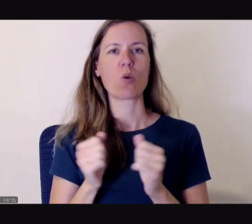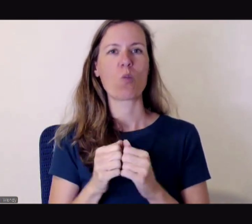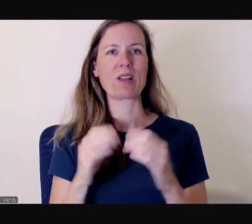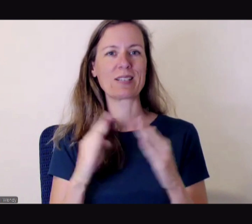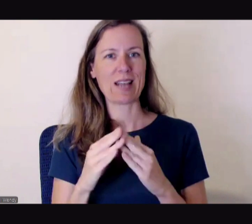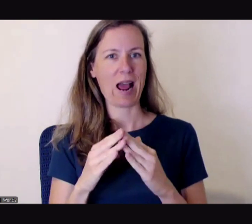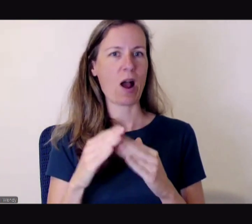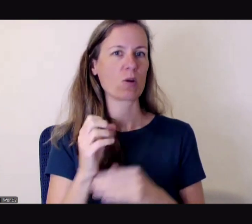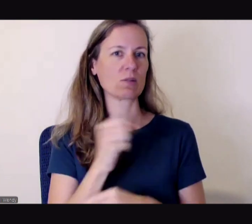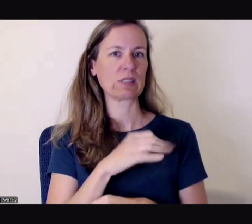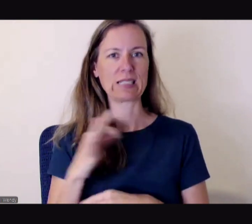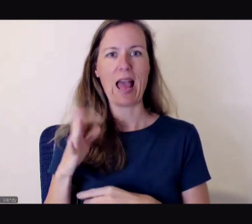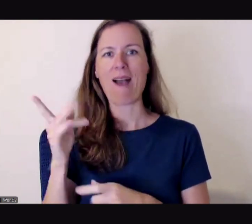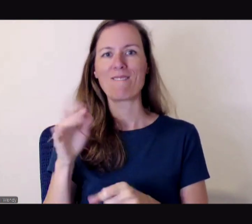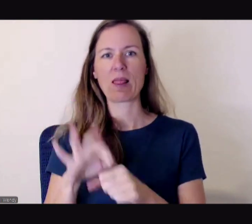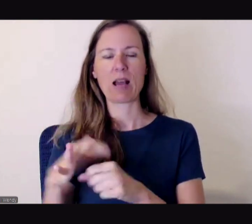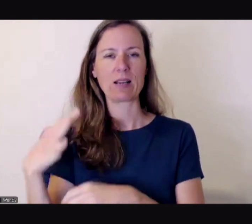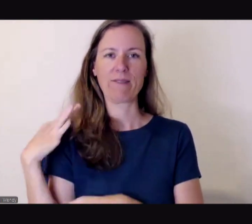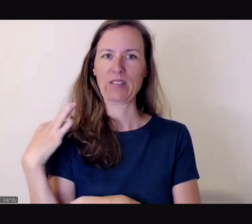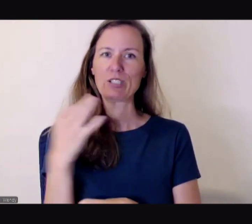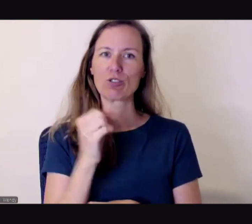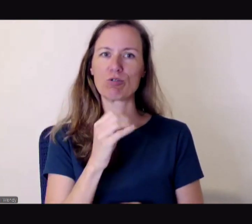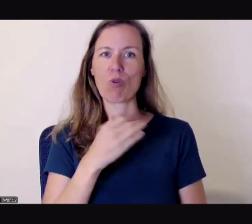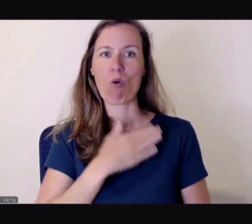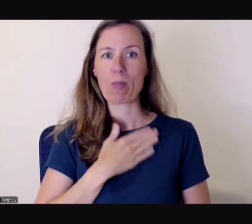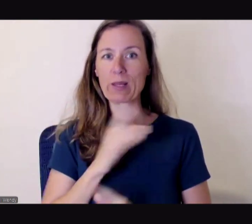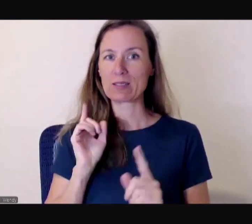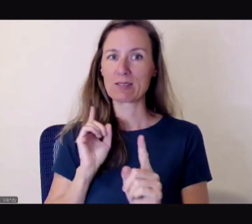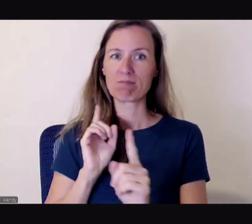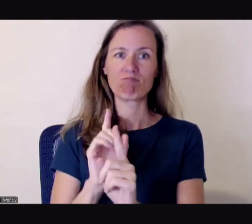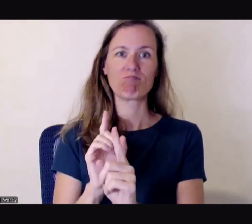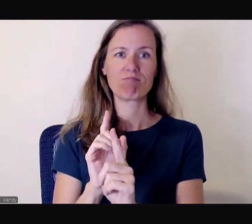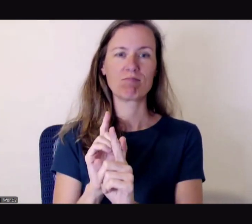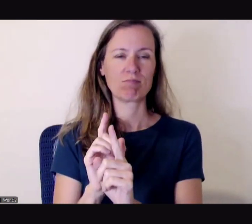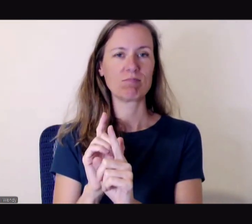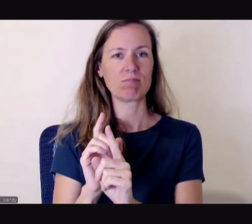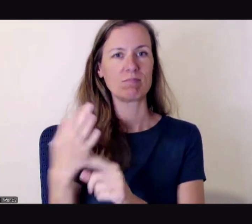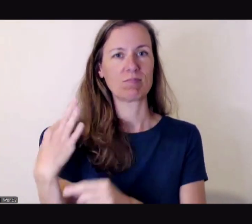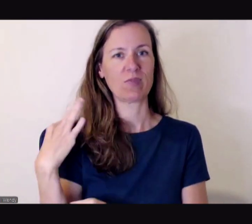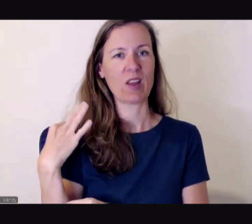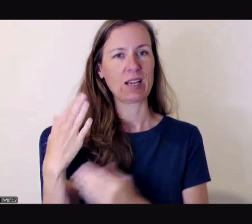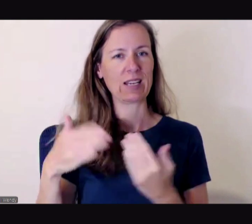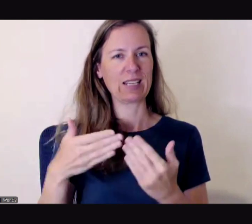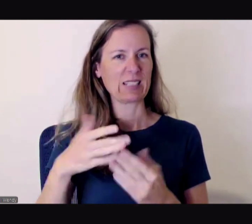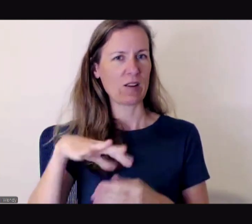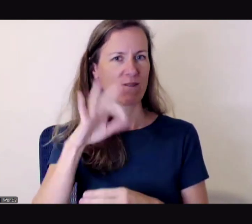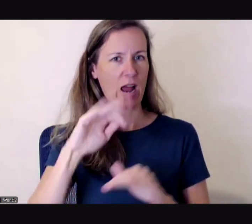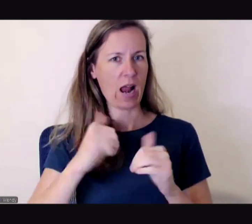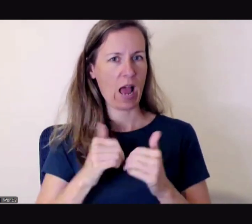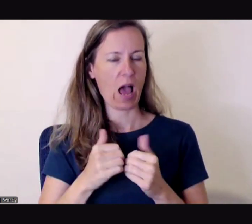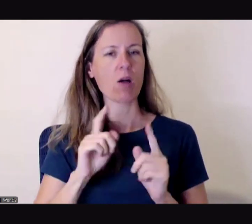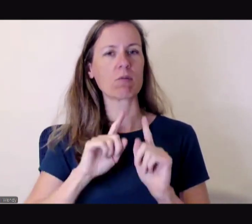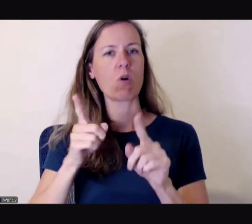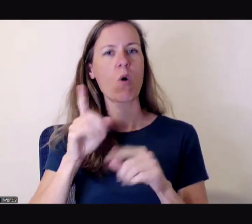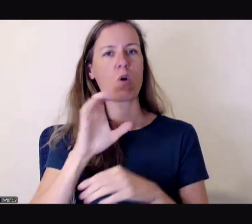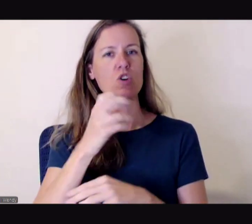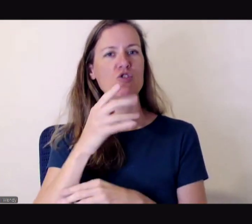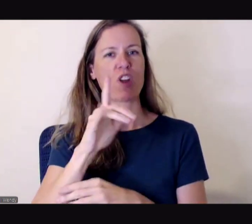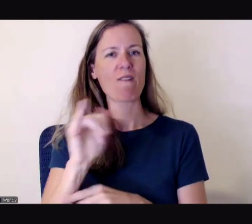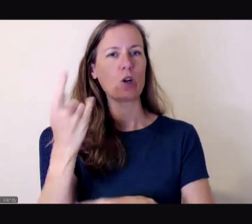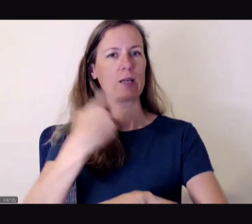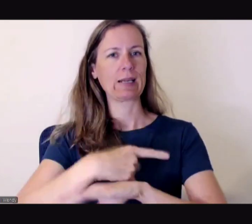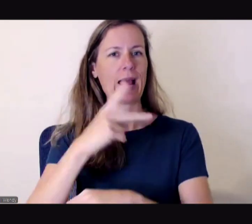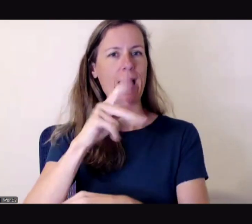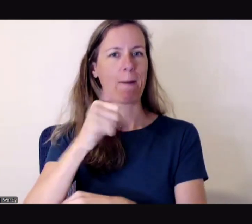elected officials. So please step forward. It's really easy to find out. You can go to the Cheverly Day page, and there are announcements